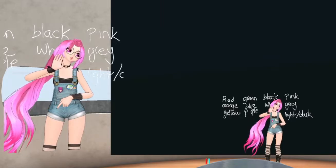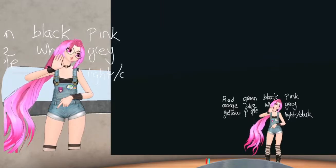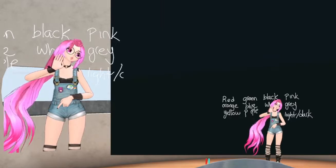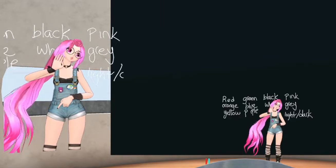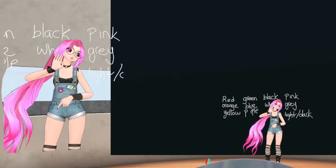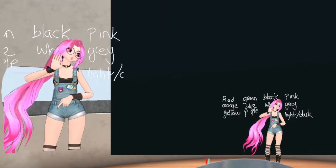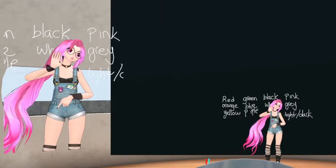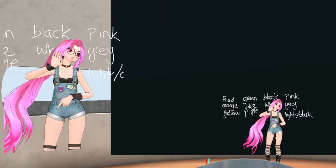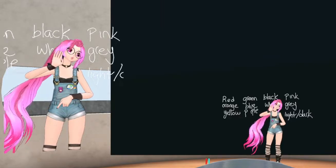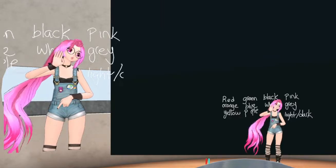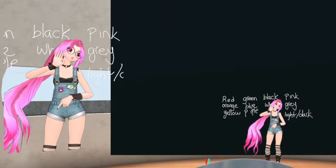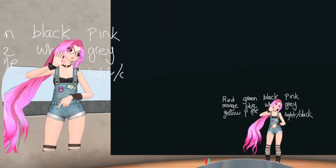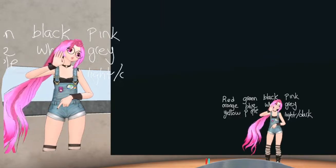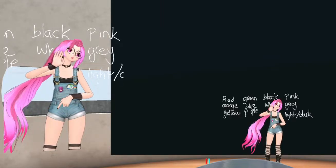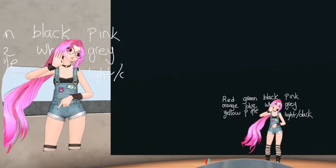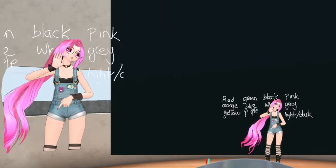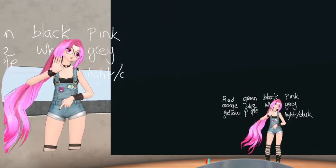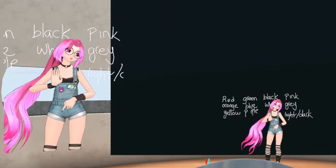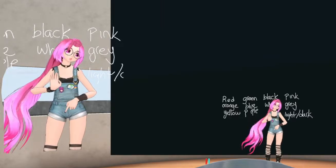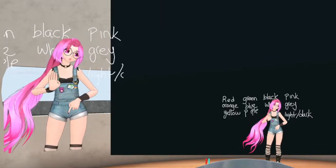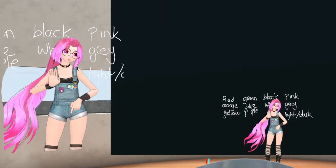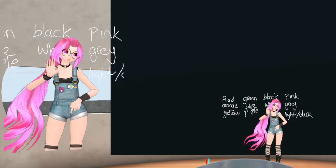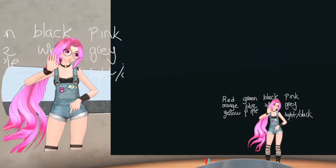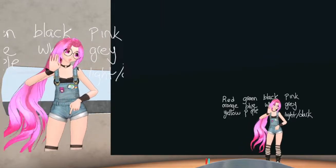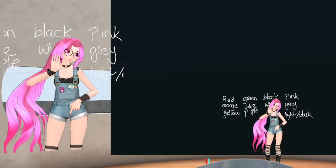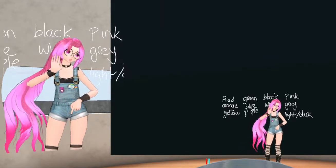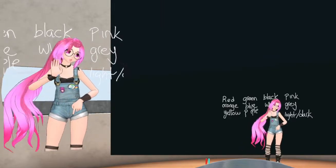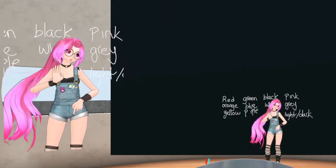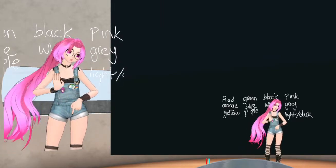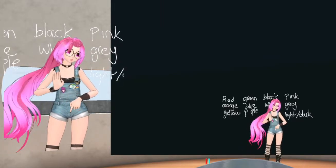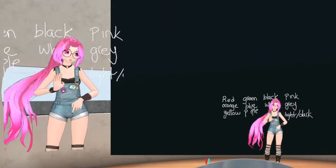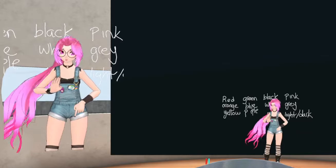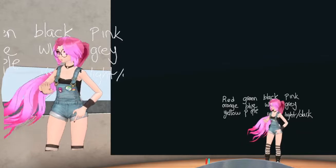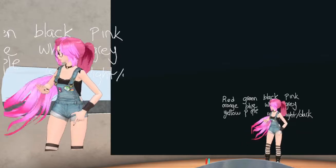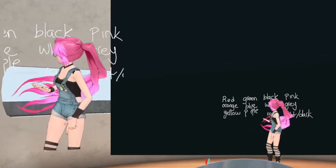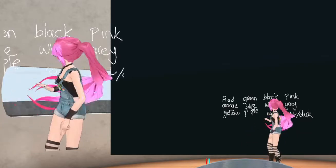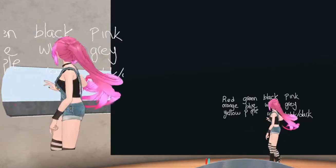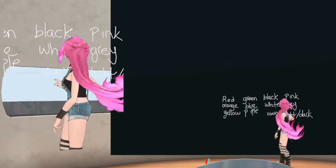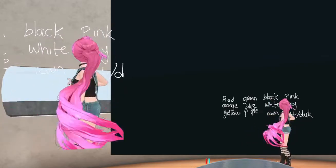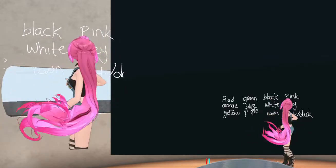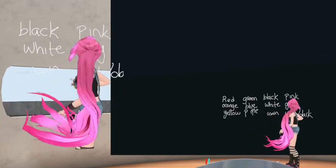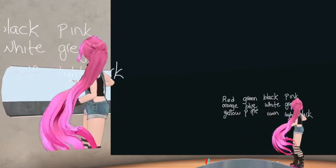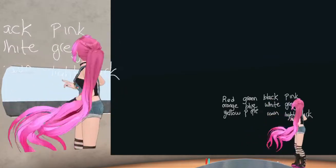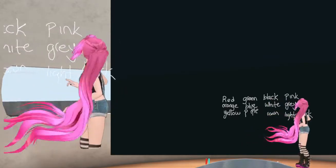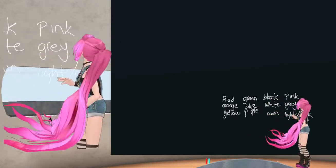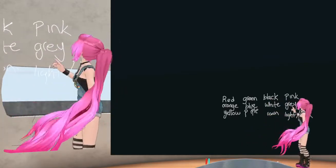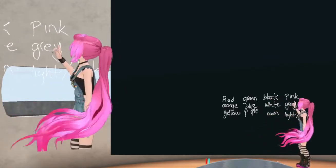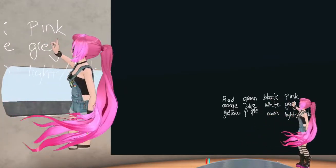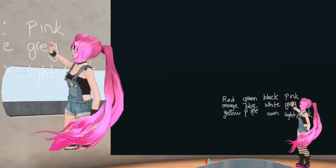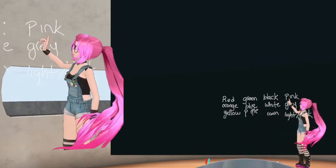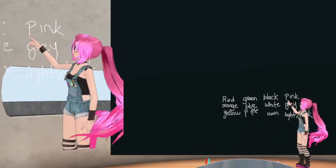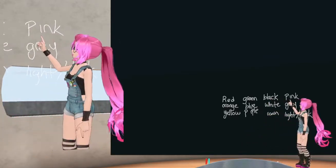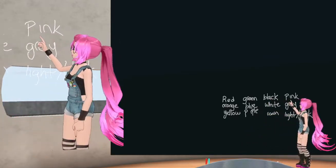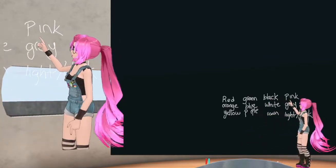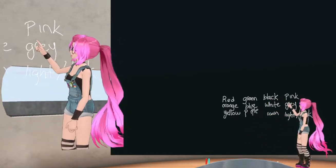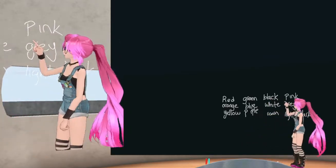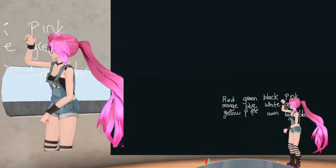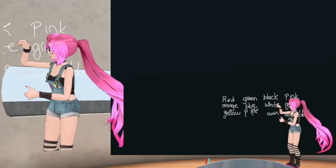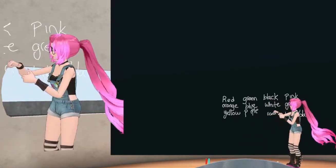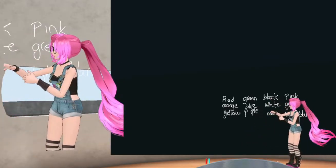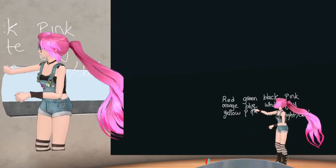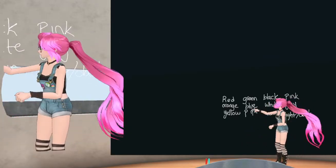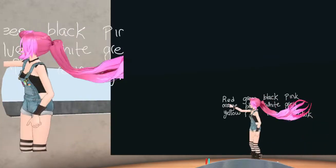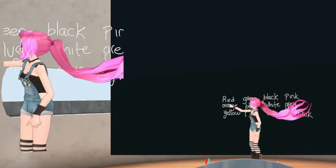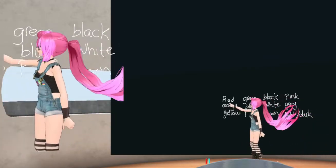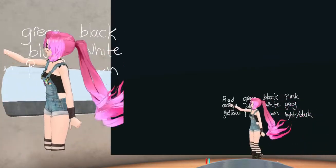your cheek like this. And pull down. Brown. And pink.